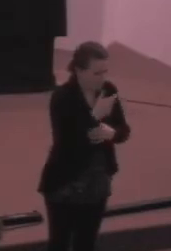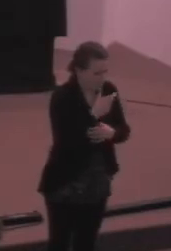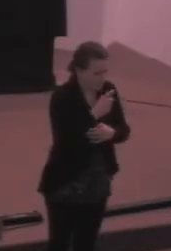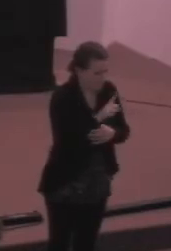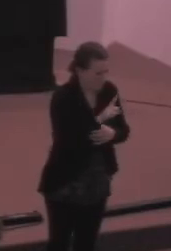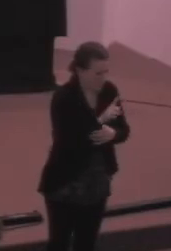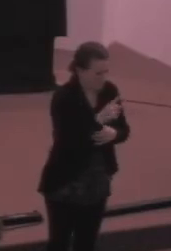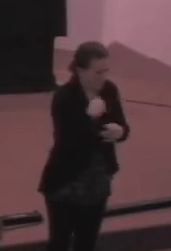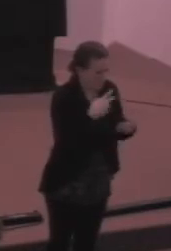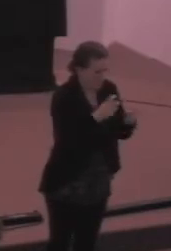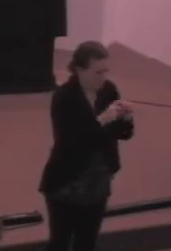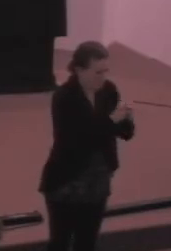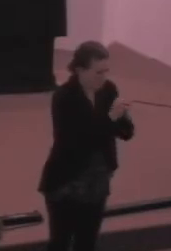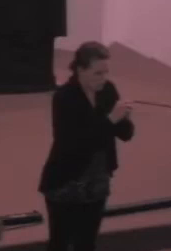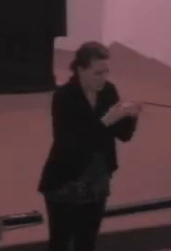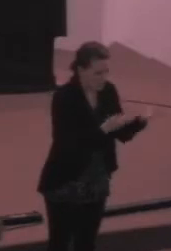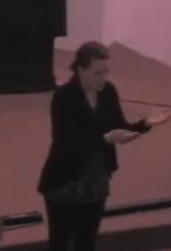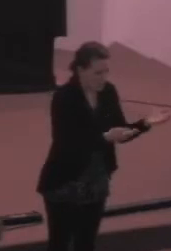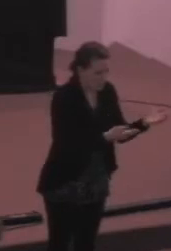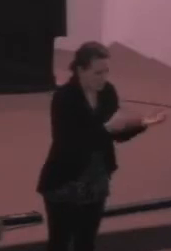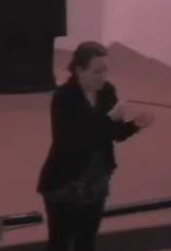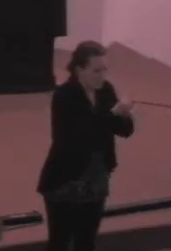to worship him." And